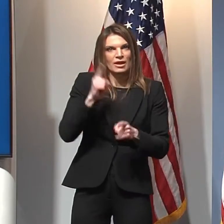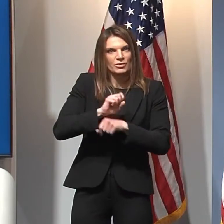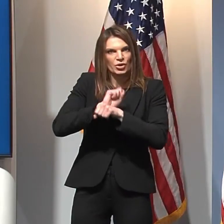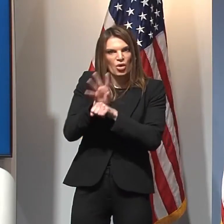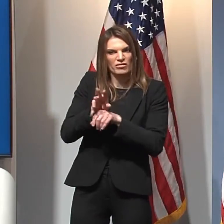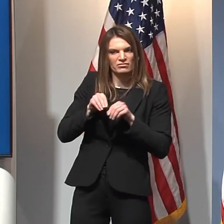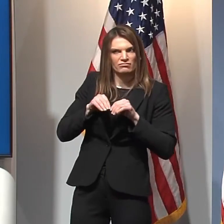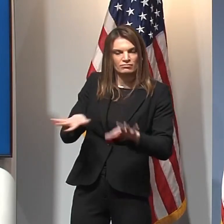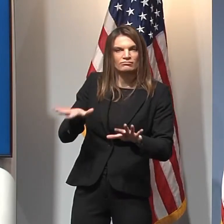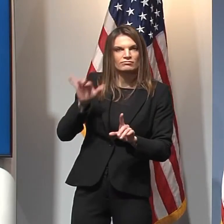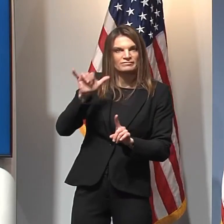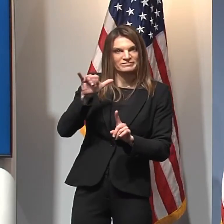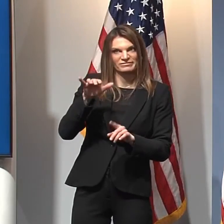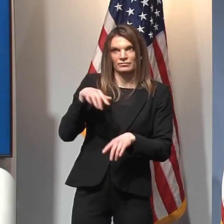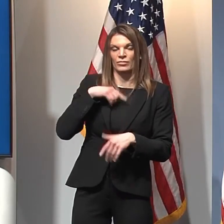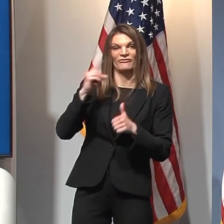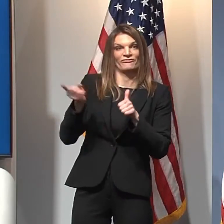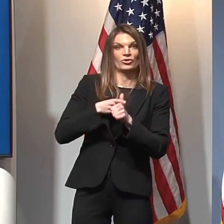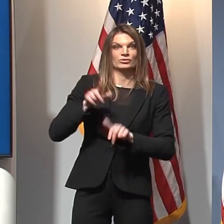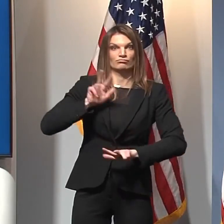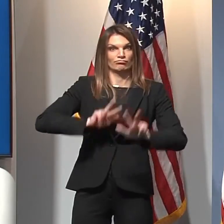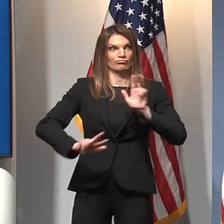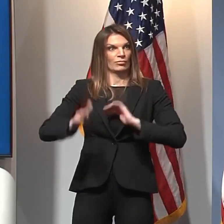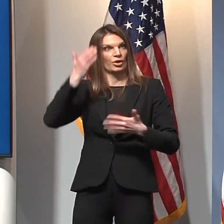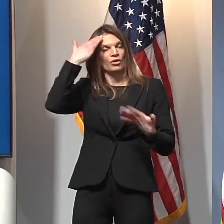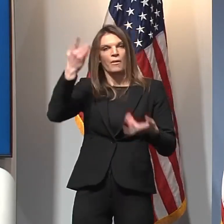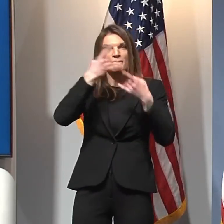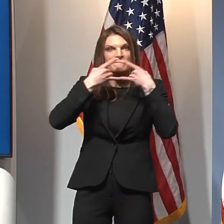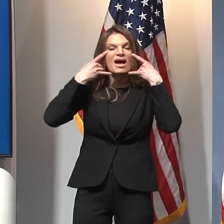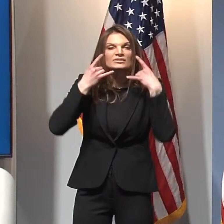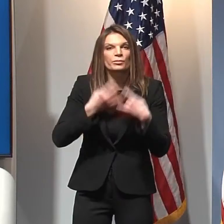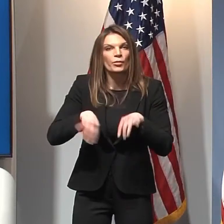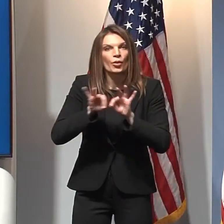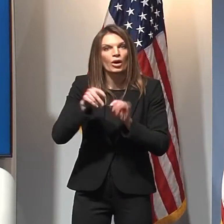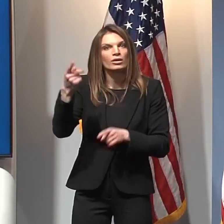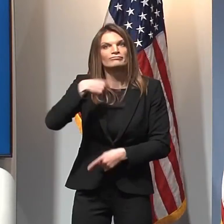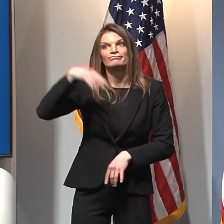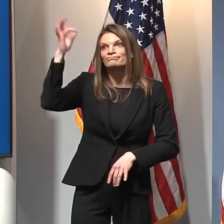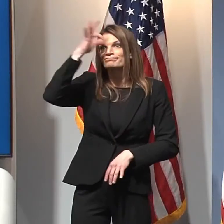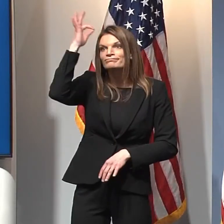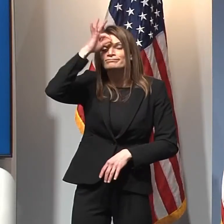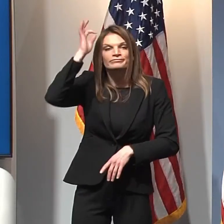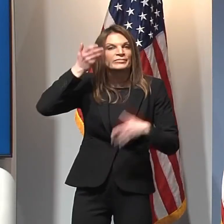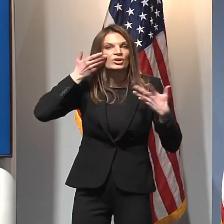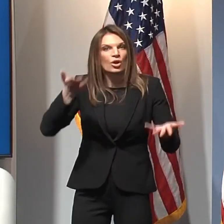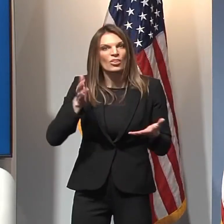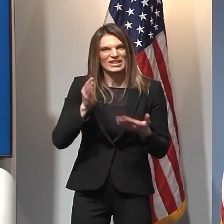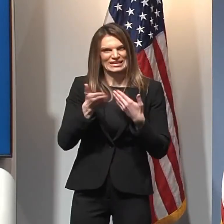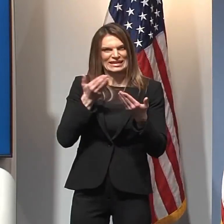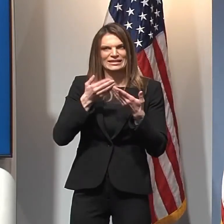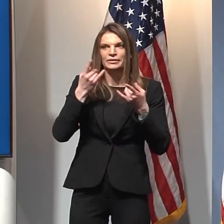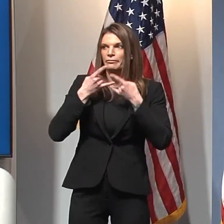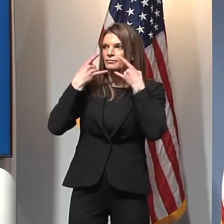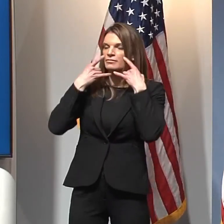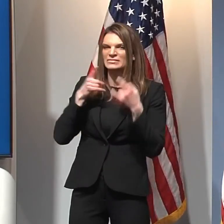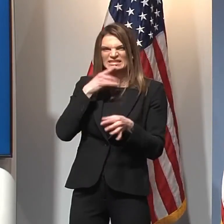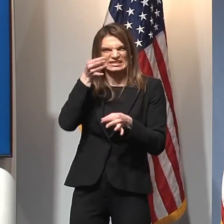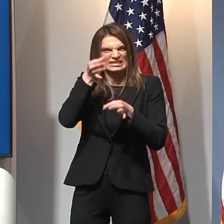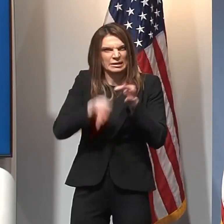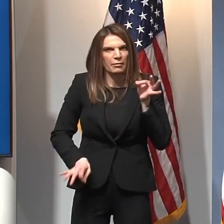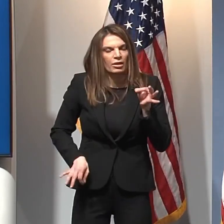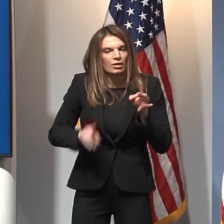beginning, had no idea that a mask was going to be the most important tool that every one of us could easily adorn